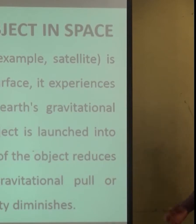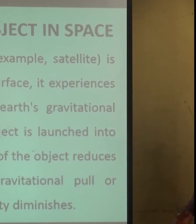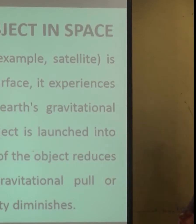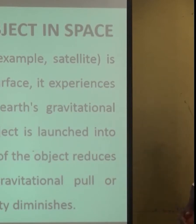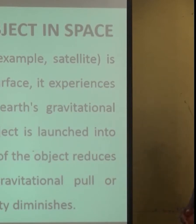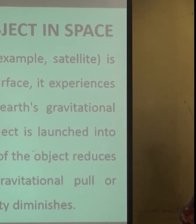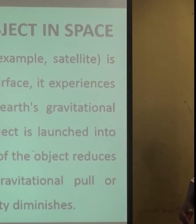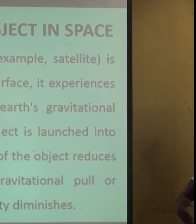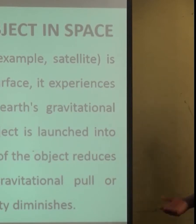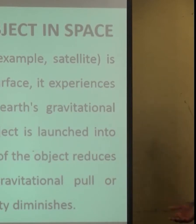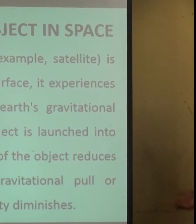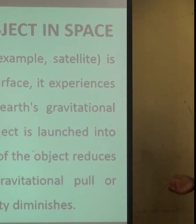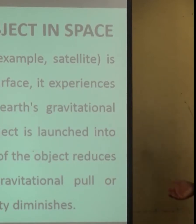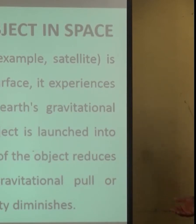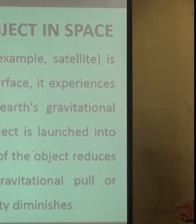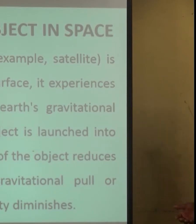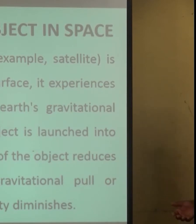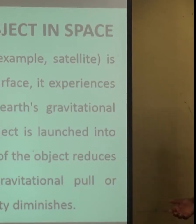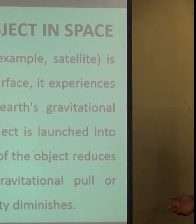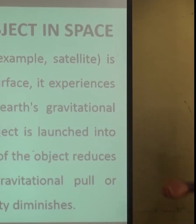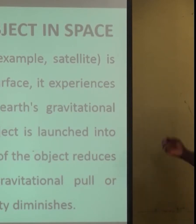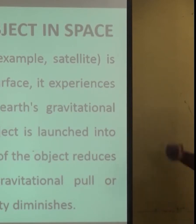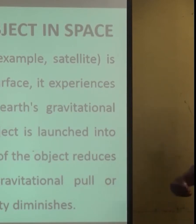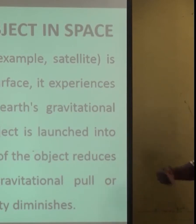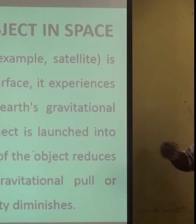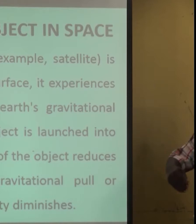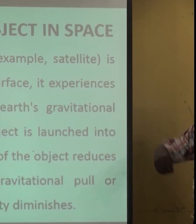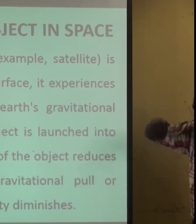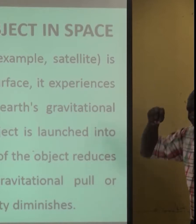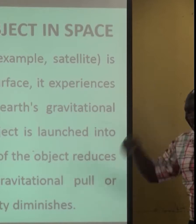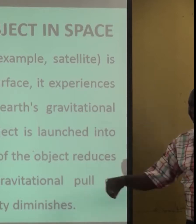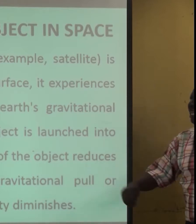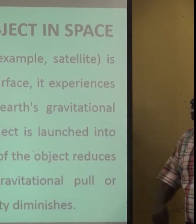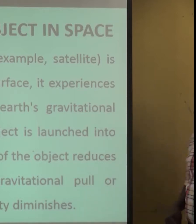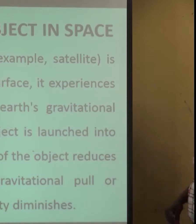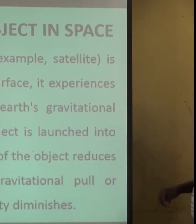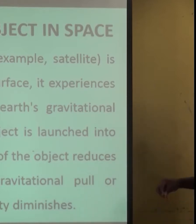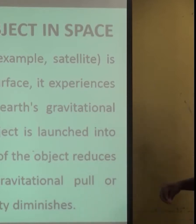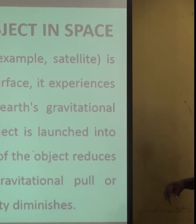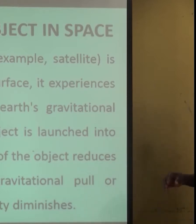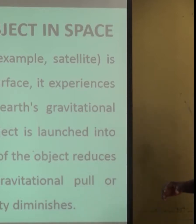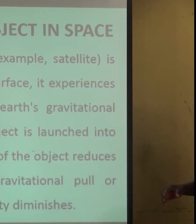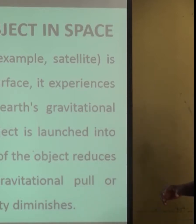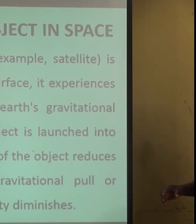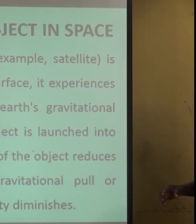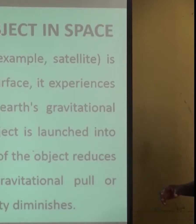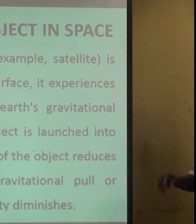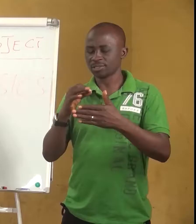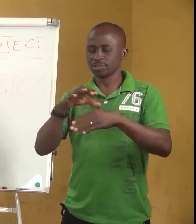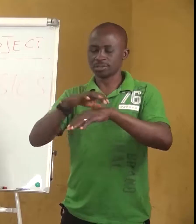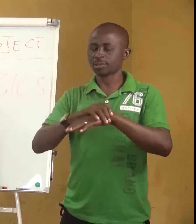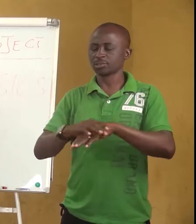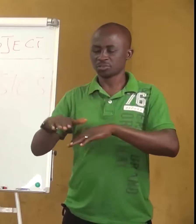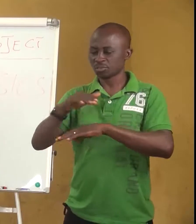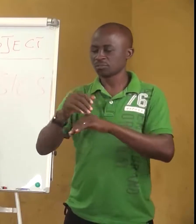a satellite or a rocket, is on or near the Earth's surface,